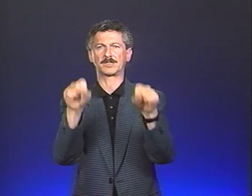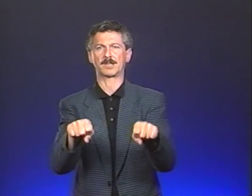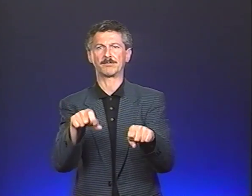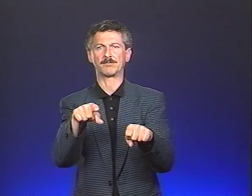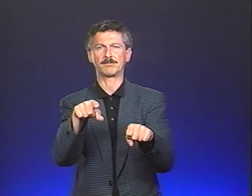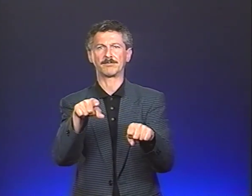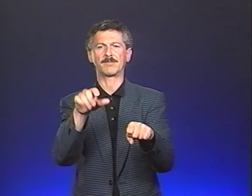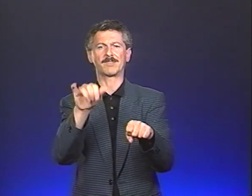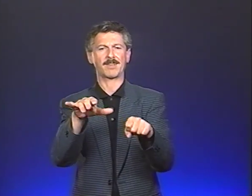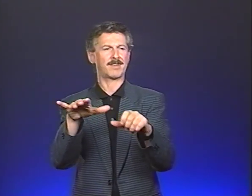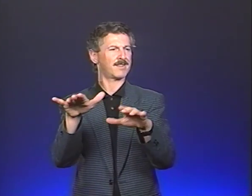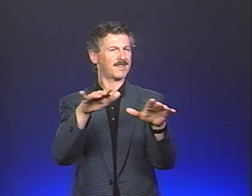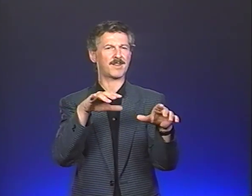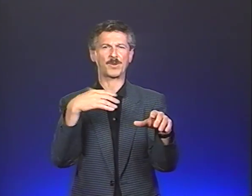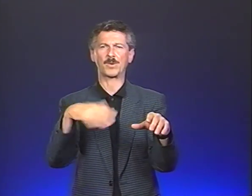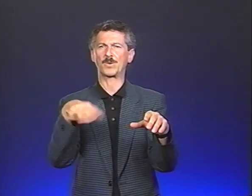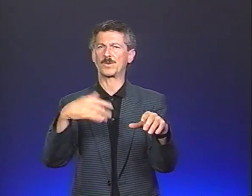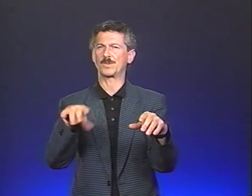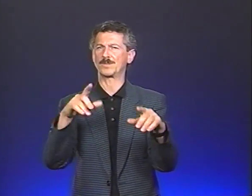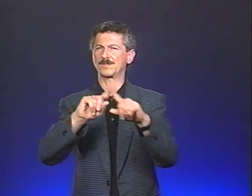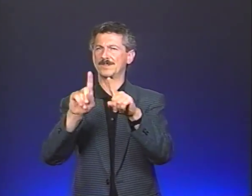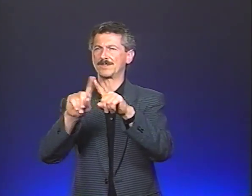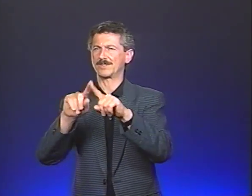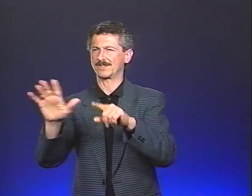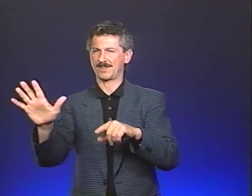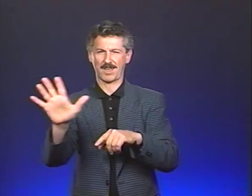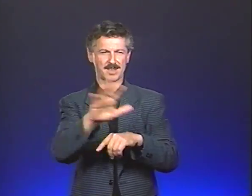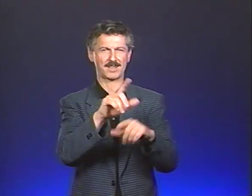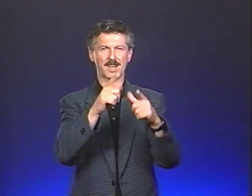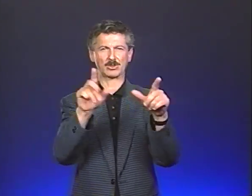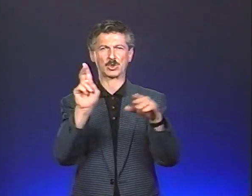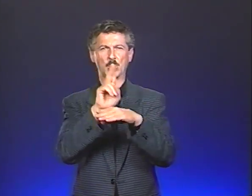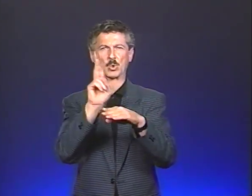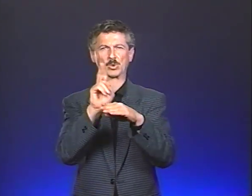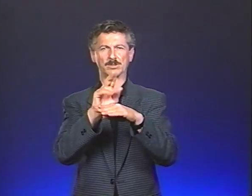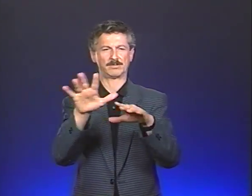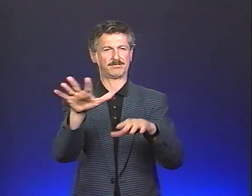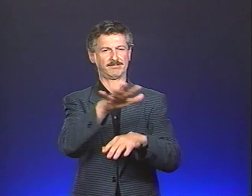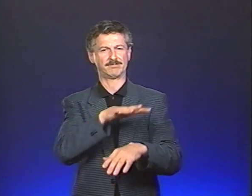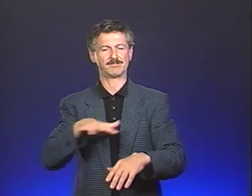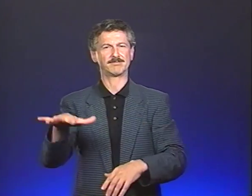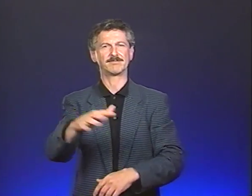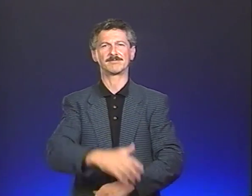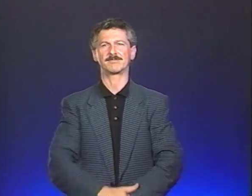to a third system. These are some of the many aspects of language use in American Sign Language.